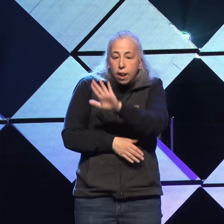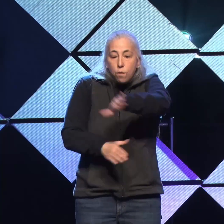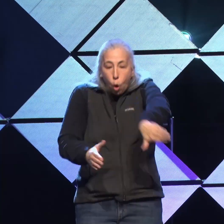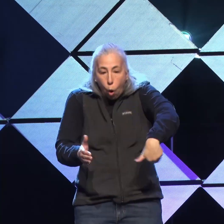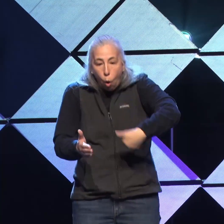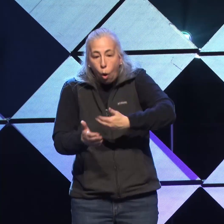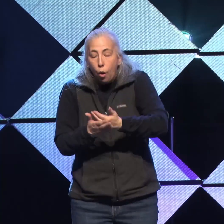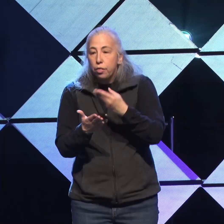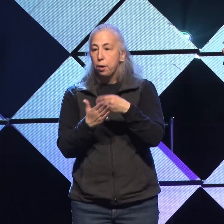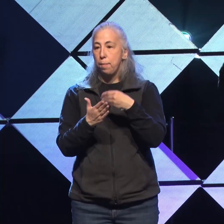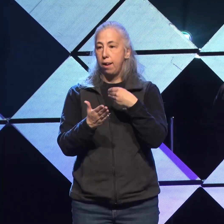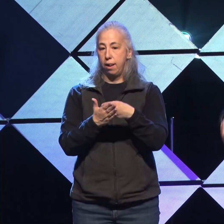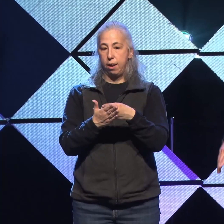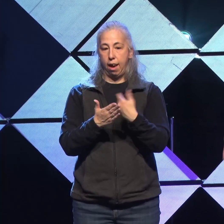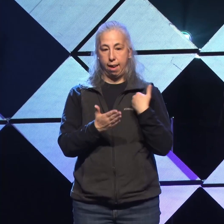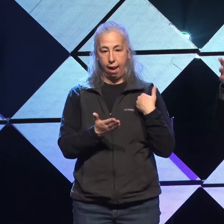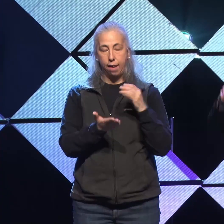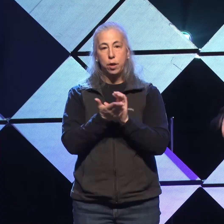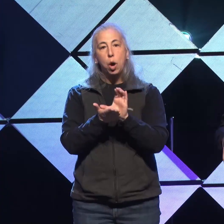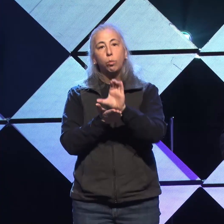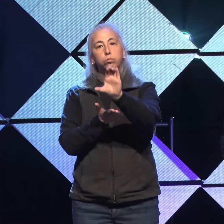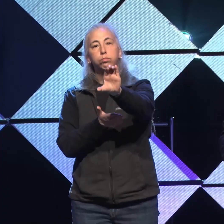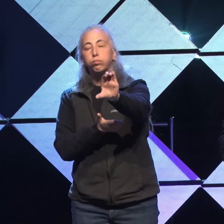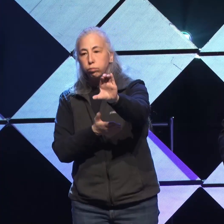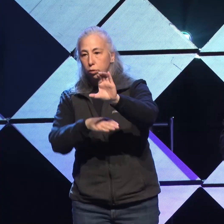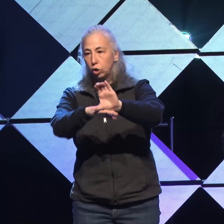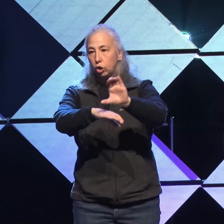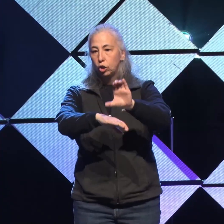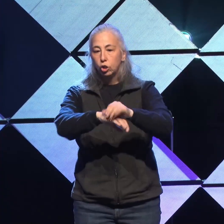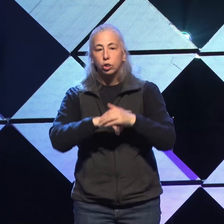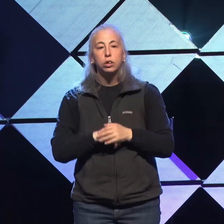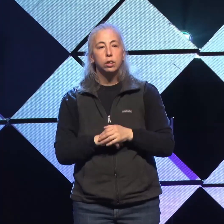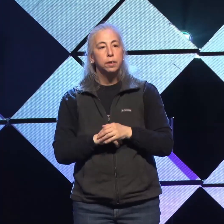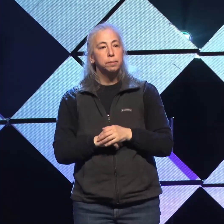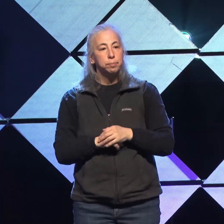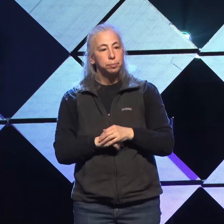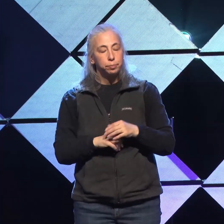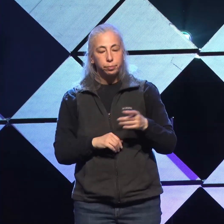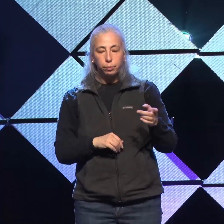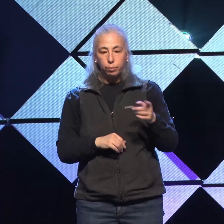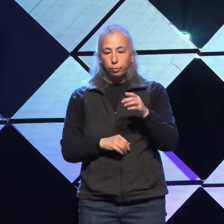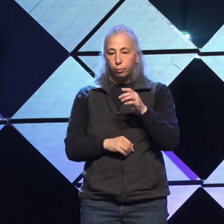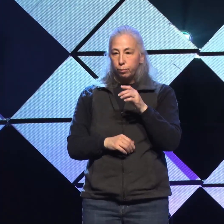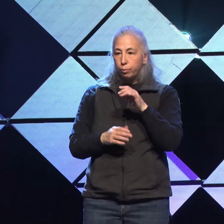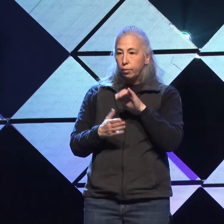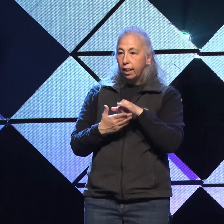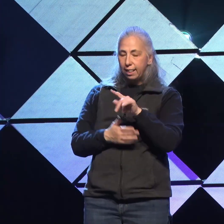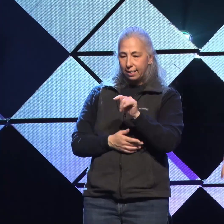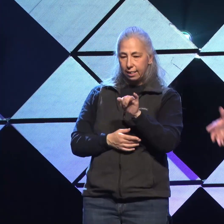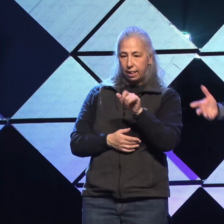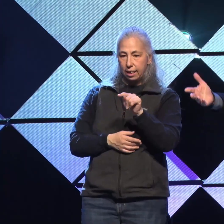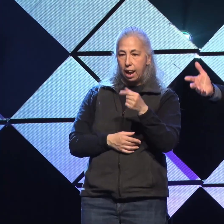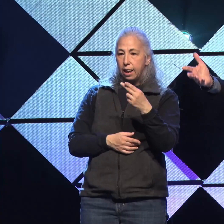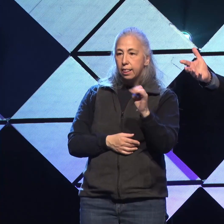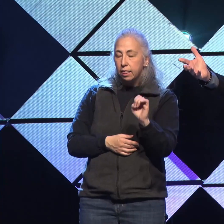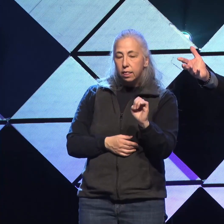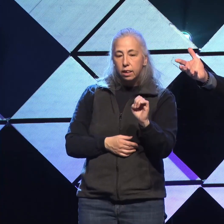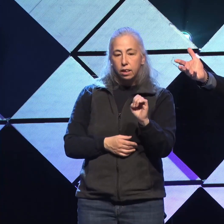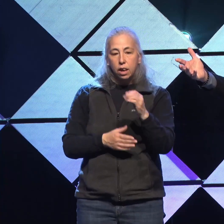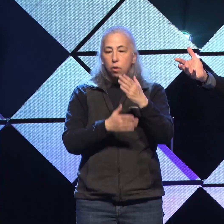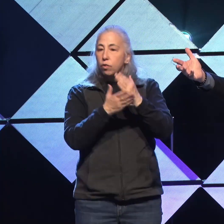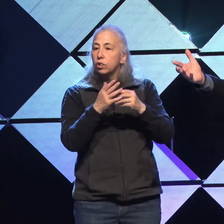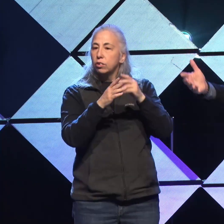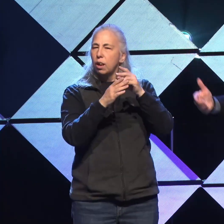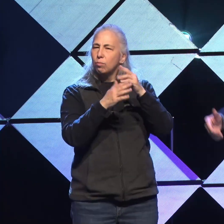get. He's fasting, or he's tithing on stuff he didn't even have to tithe on. For whatever reason, they